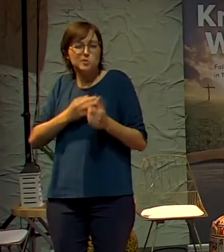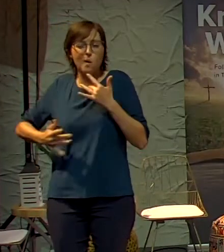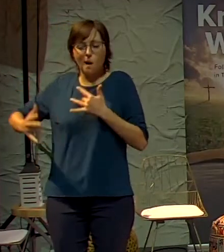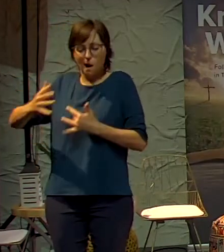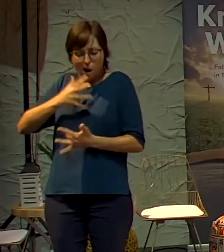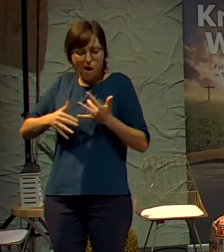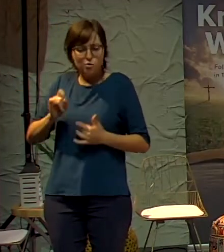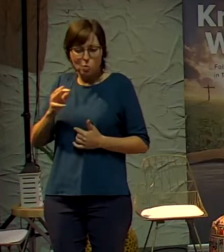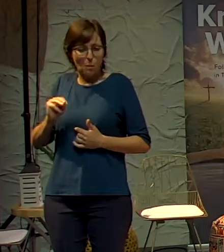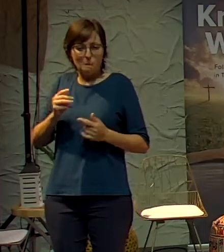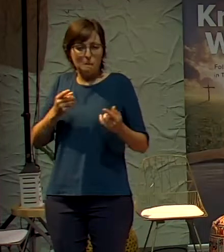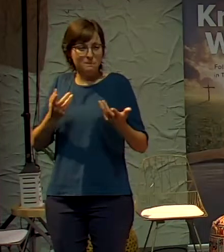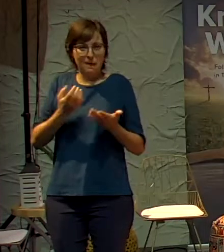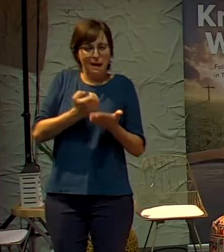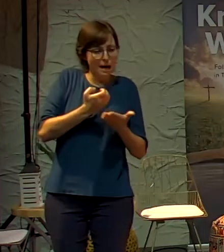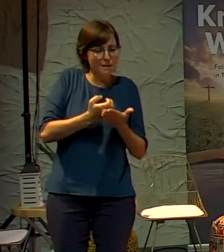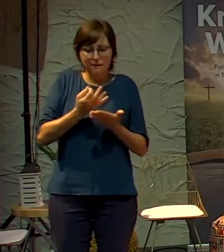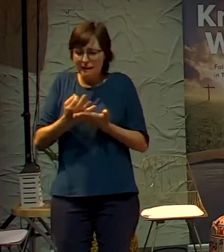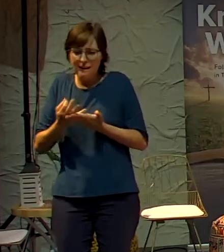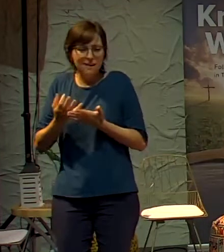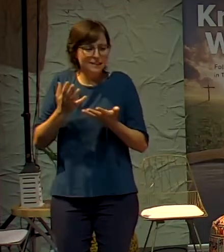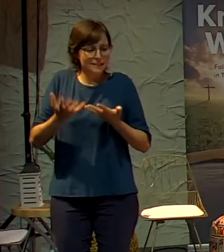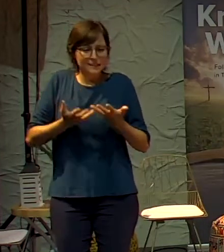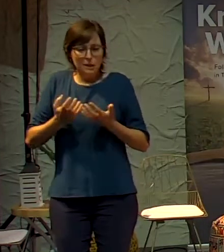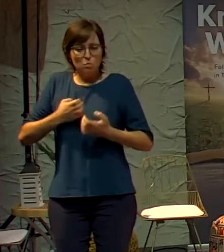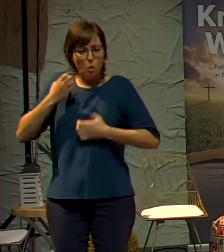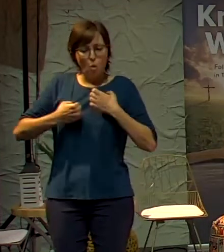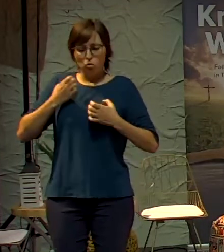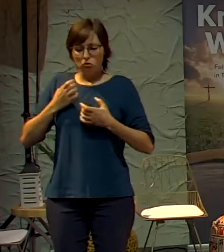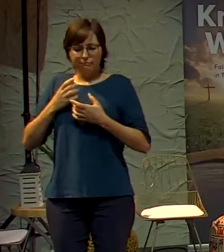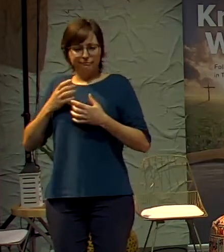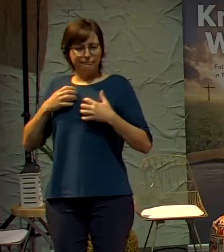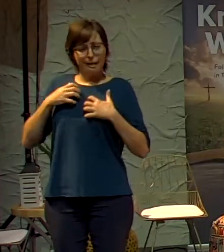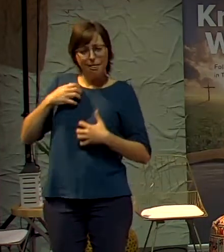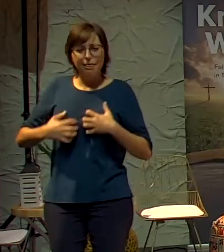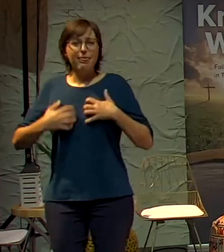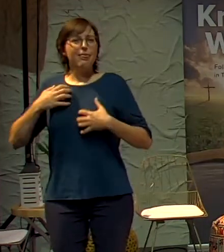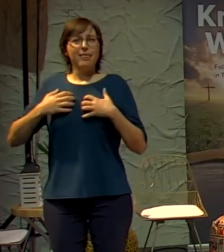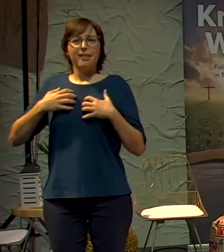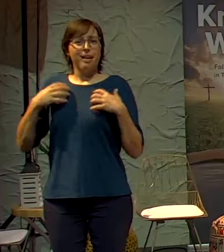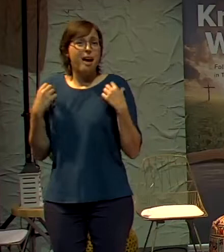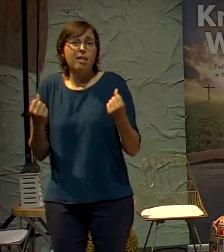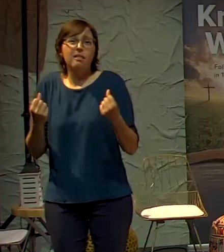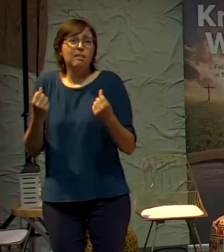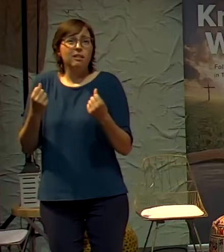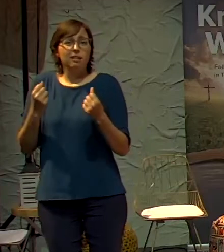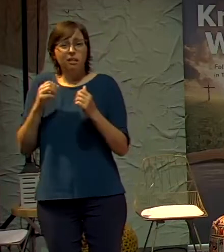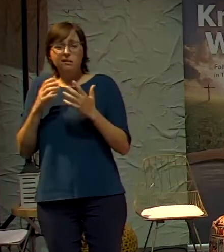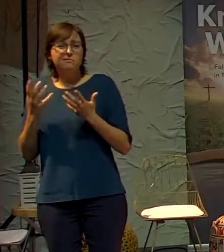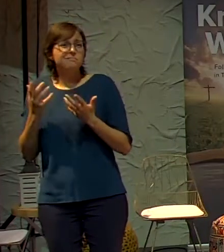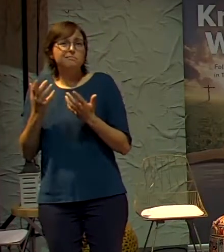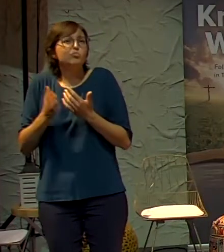around me, whatever that is. It could be economic, financial, emotional, relational, health storm. Oh, name the